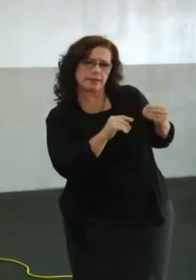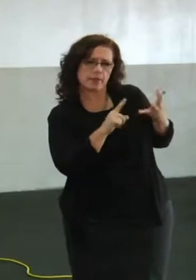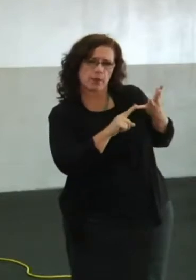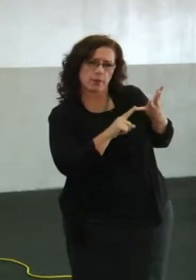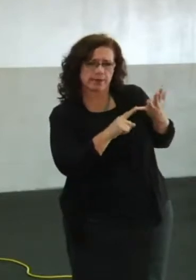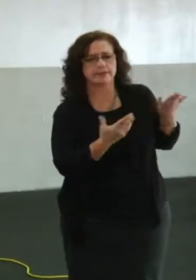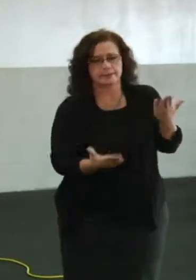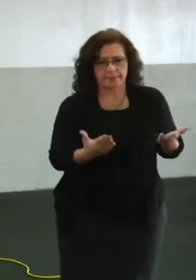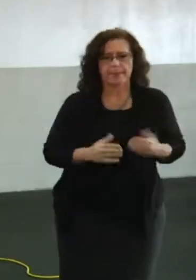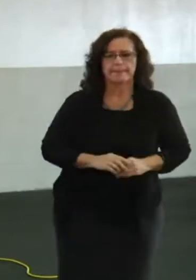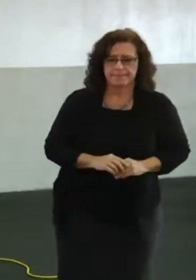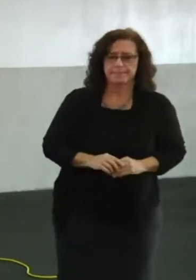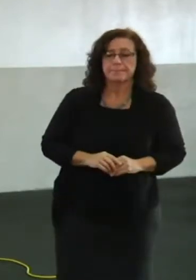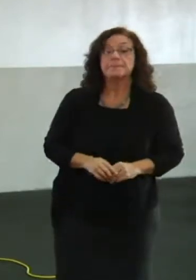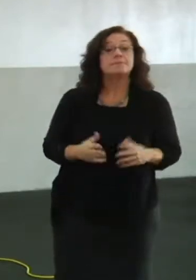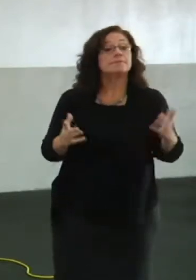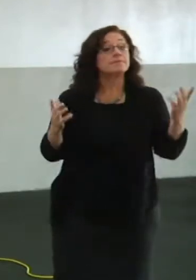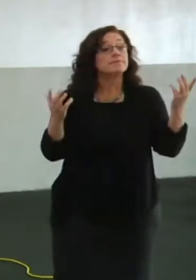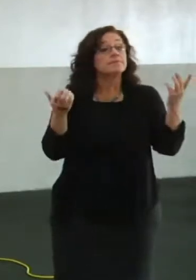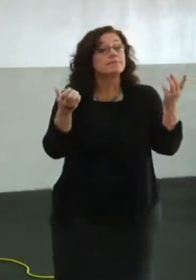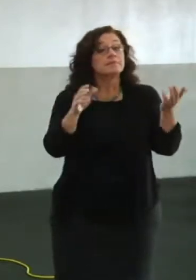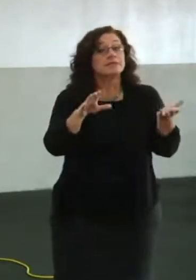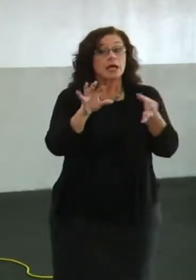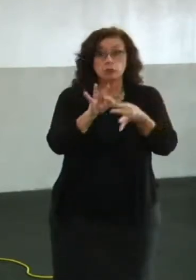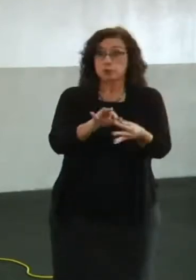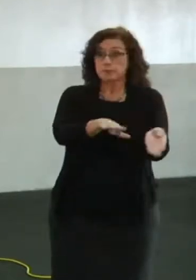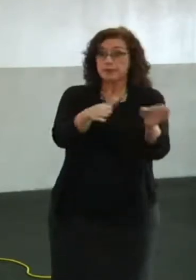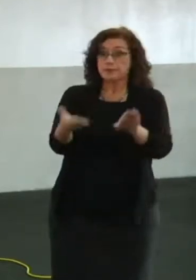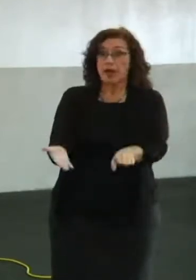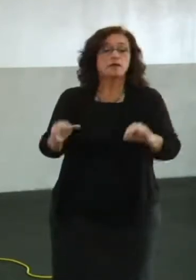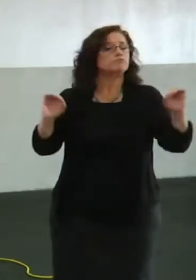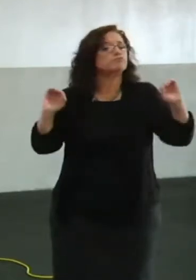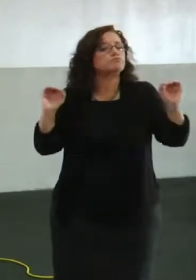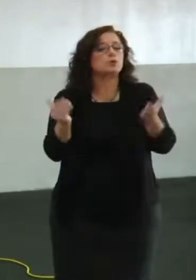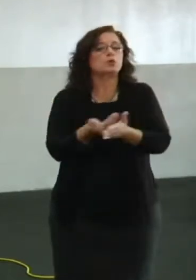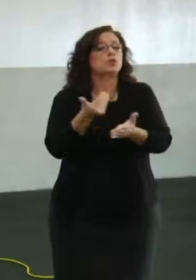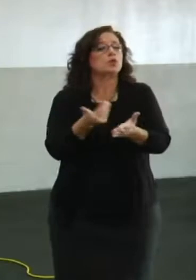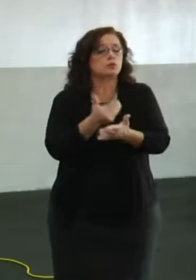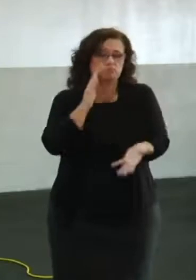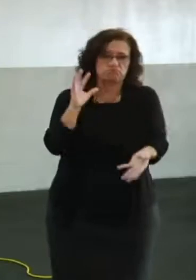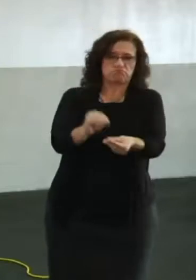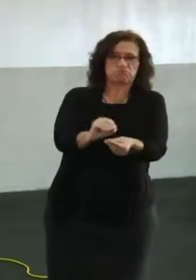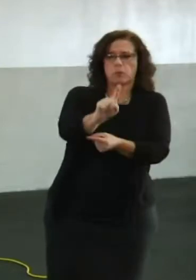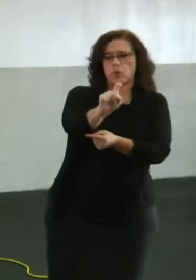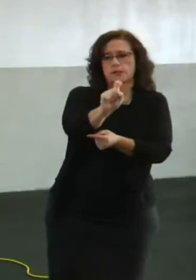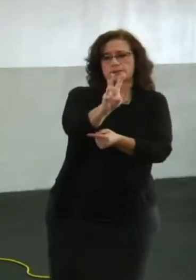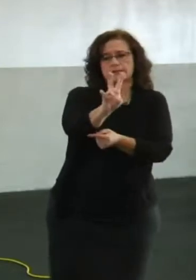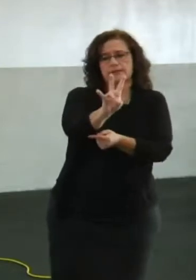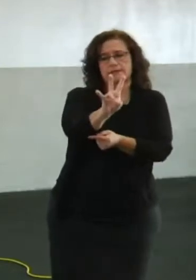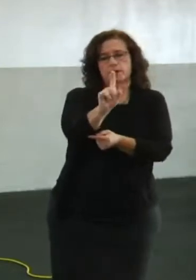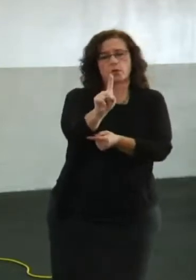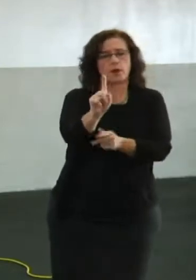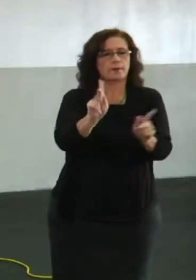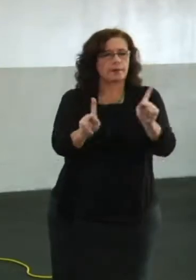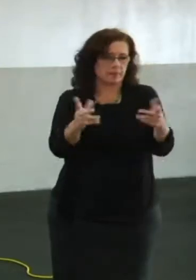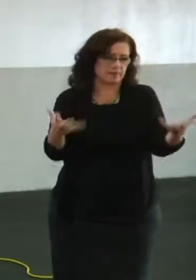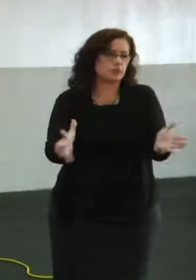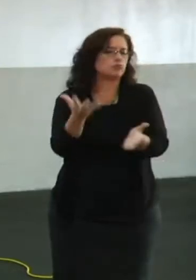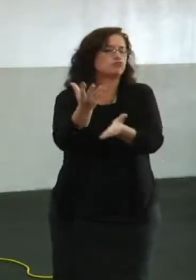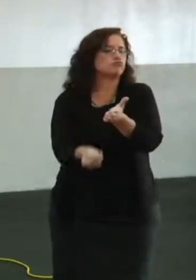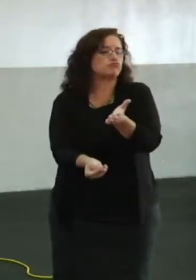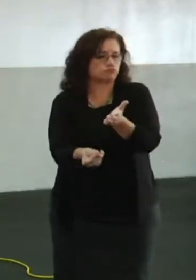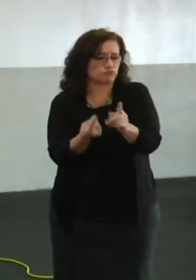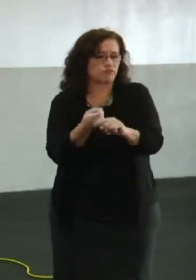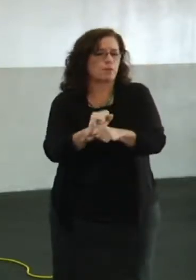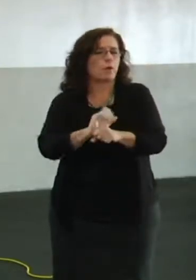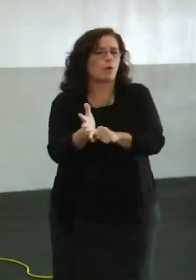not having any new deaths to report. So we stand at 171 Ventura County residents that